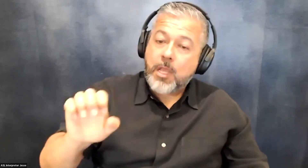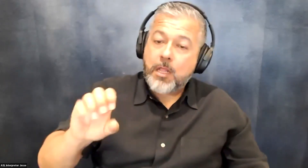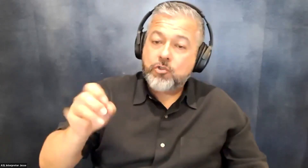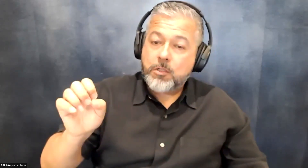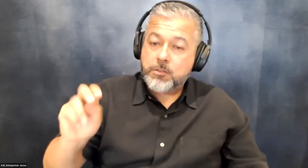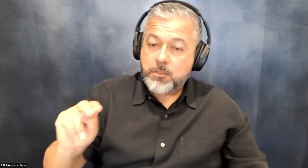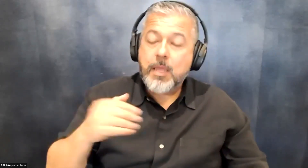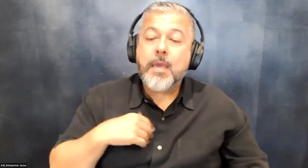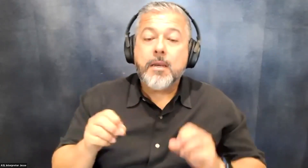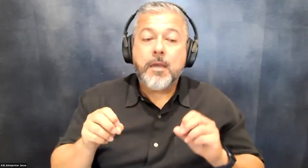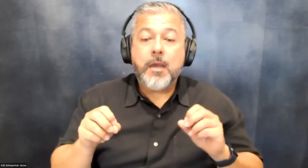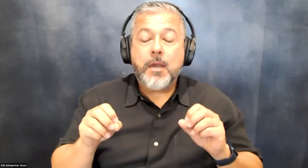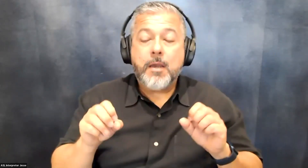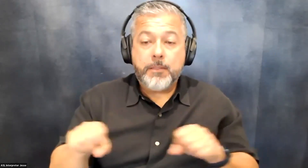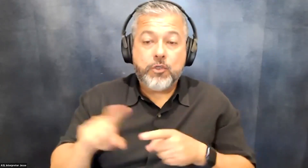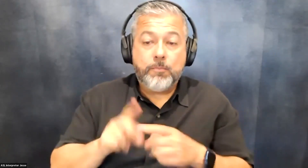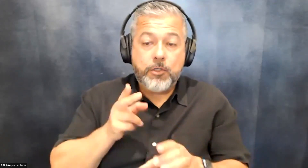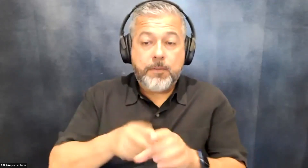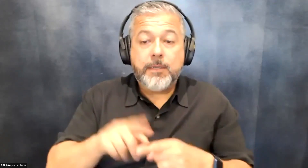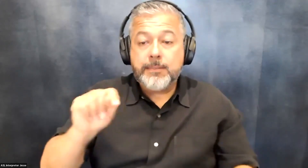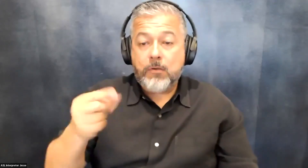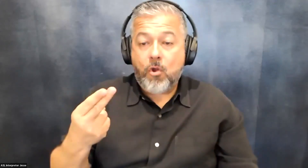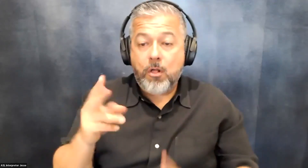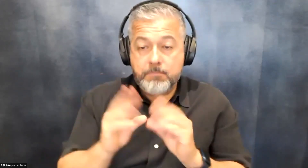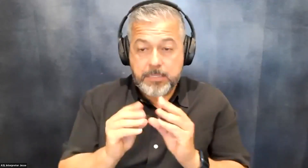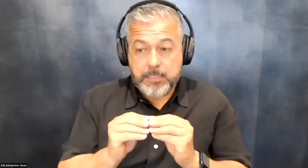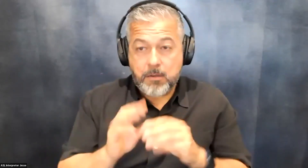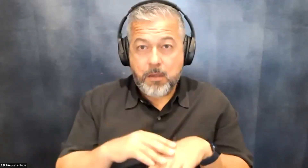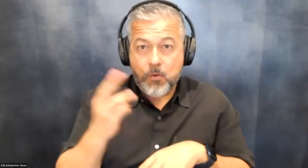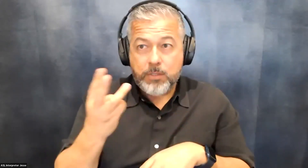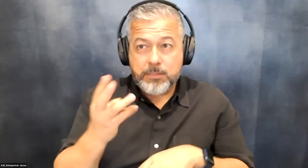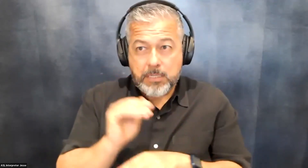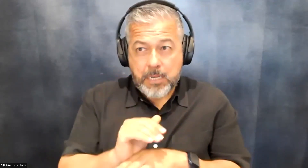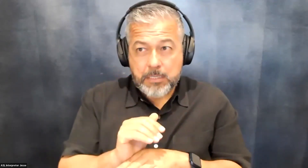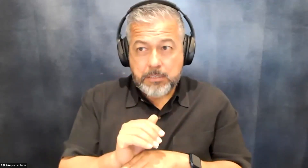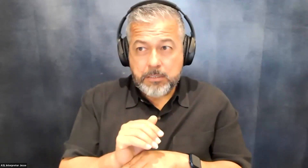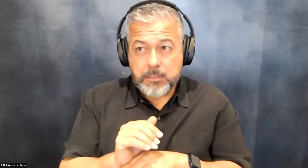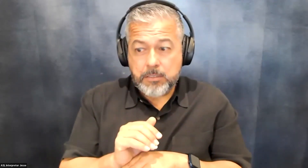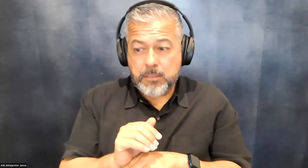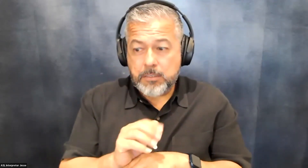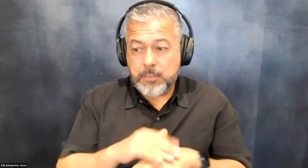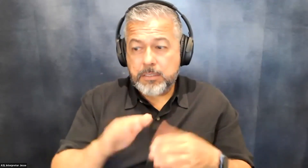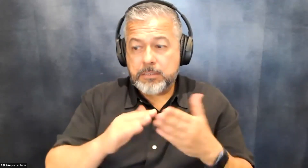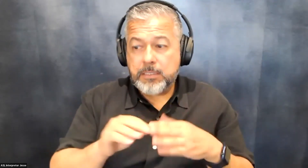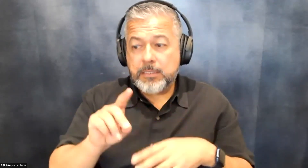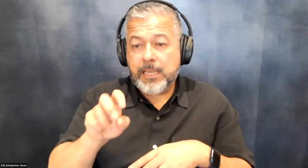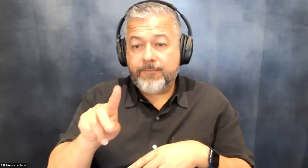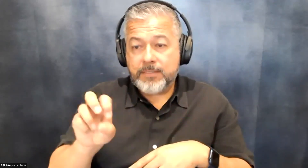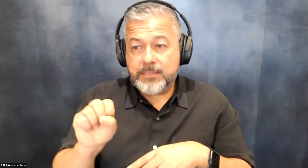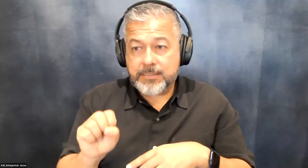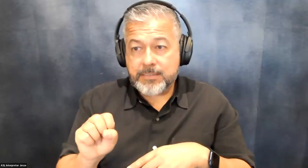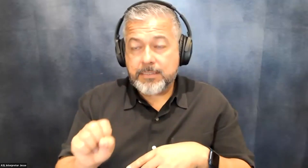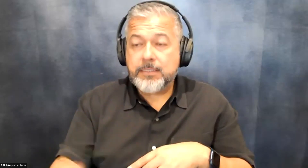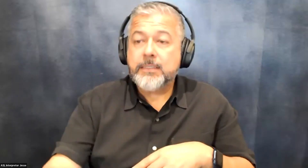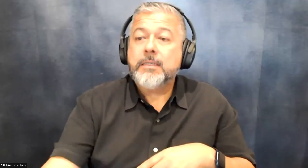participate in a town hall meeting on, was that Wednesday evening, in the city of Davis. And